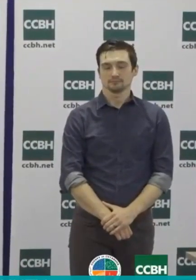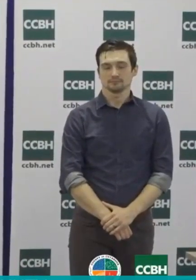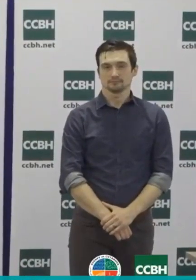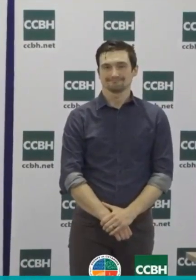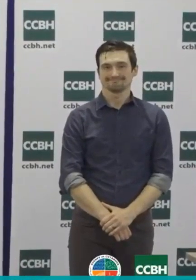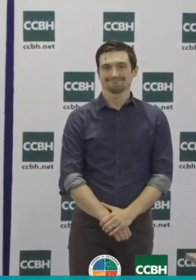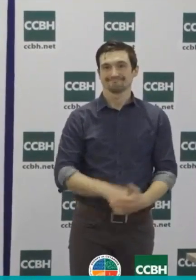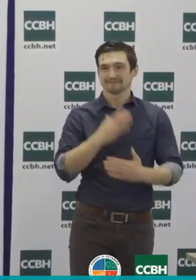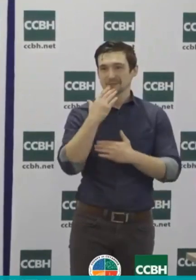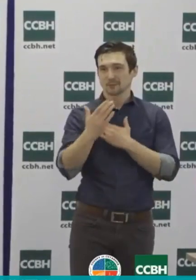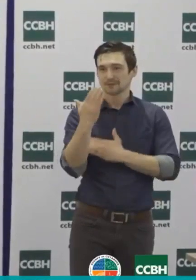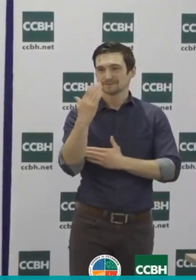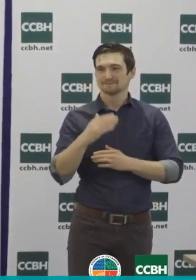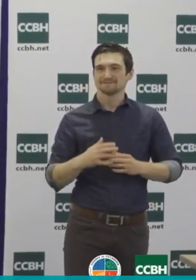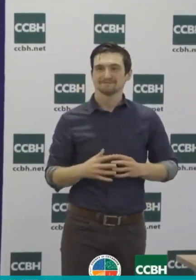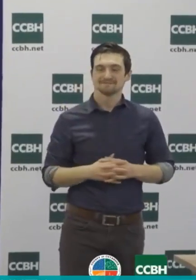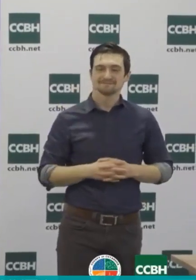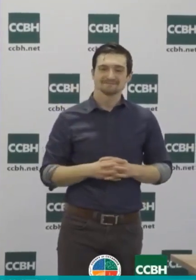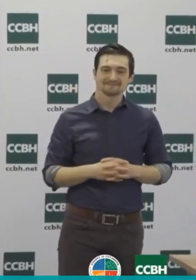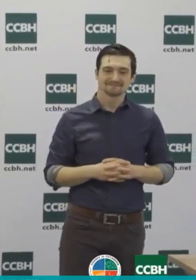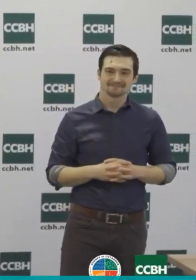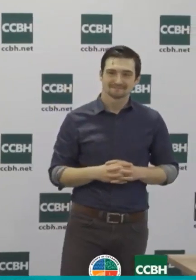Good morning.